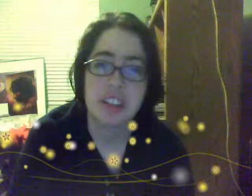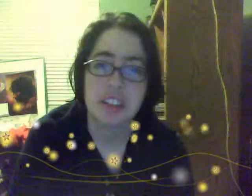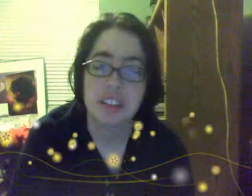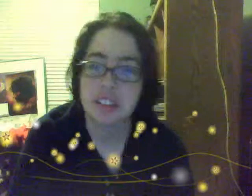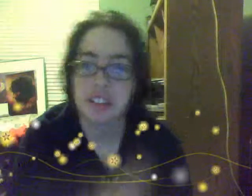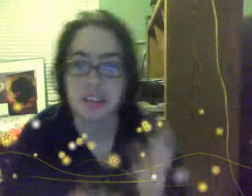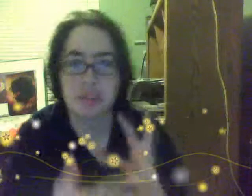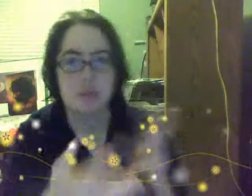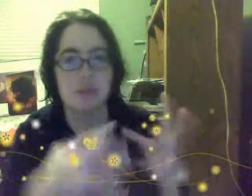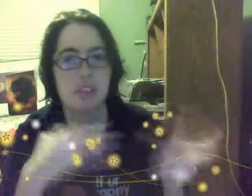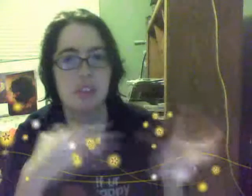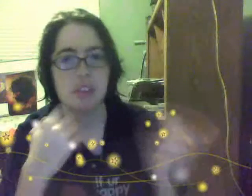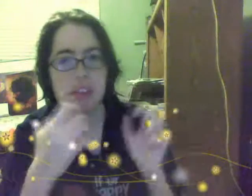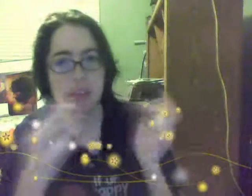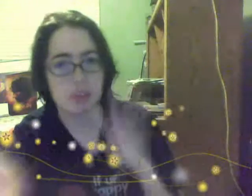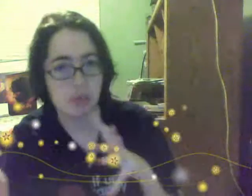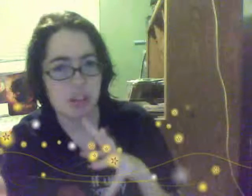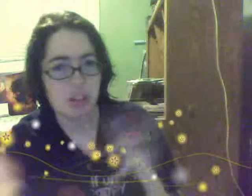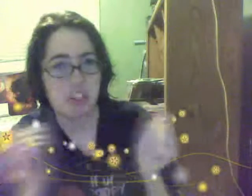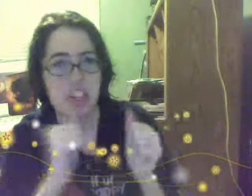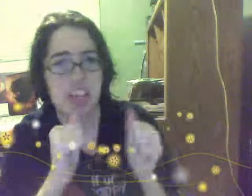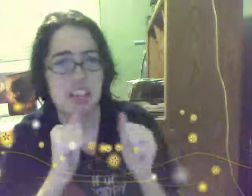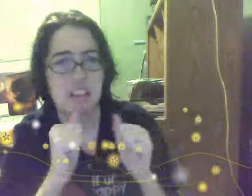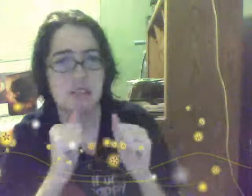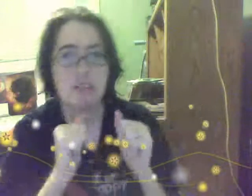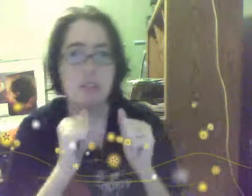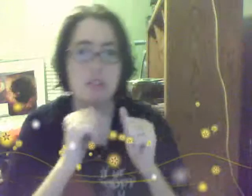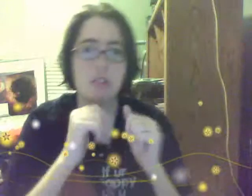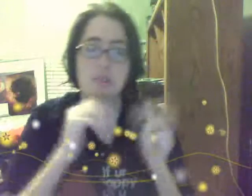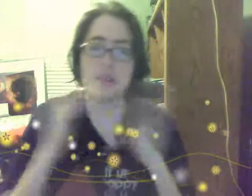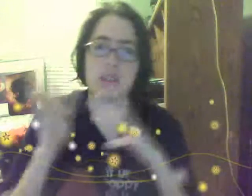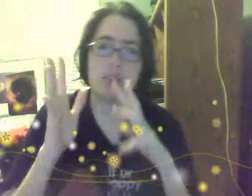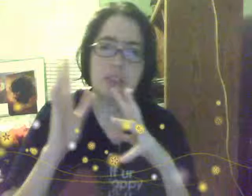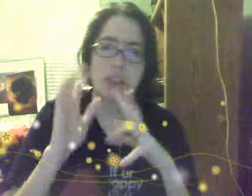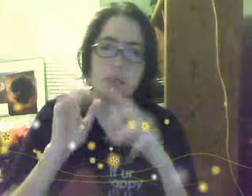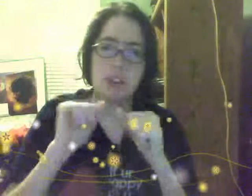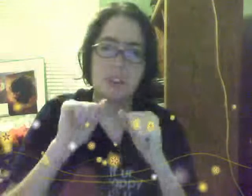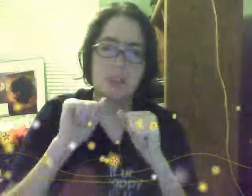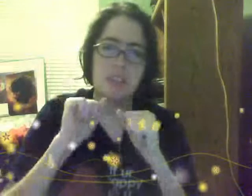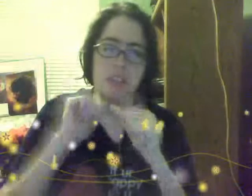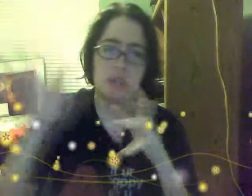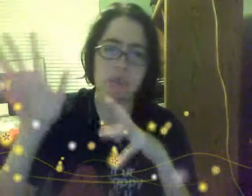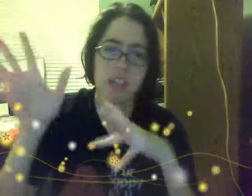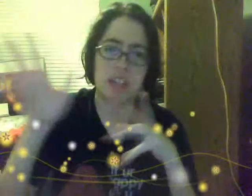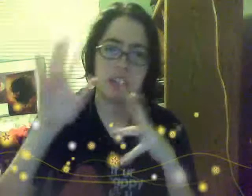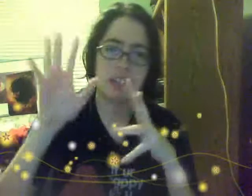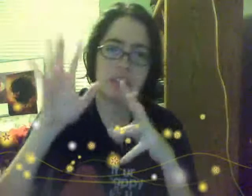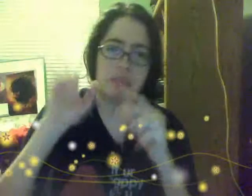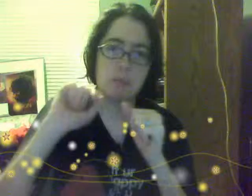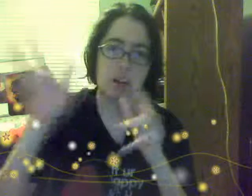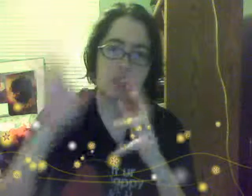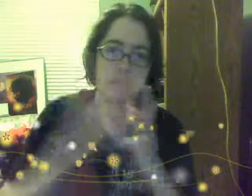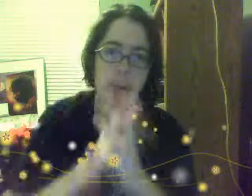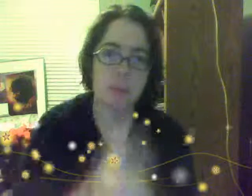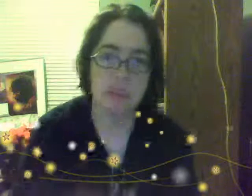think. What do you think about the question and what you thought about the replication parts of the